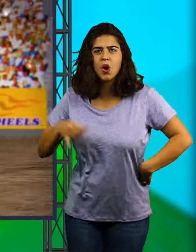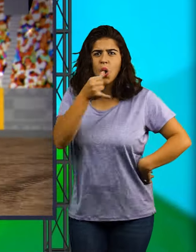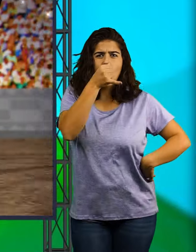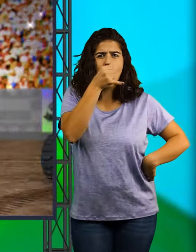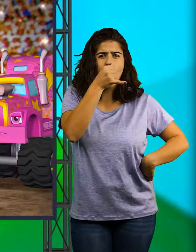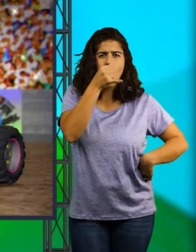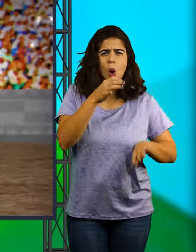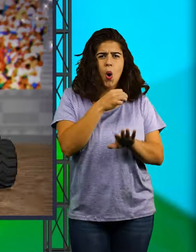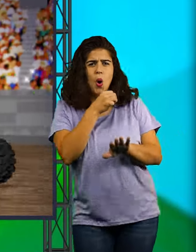Uh-oh.